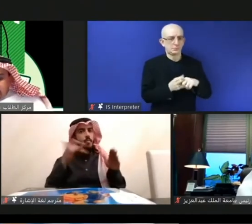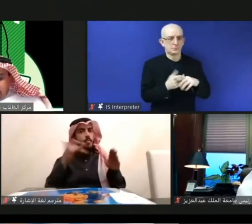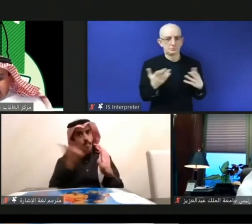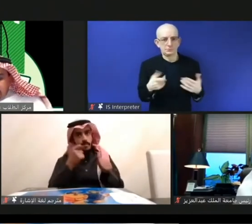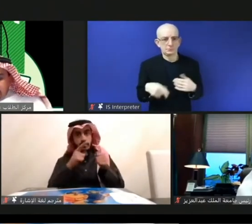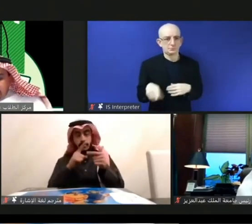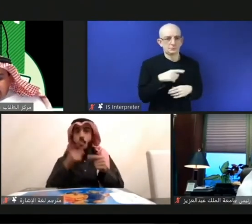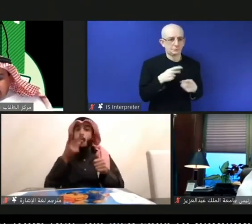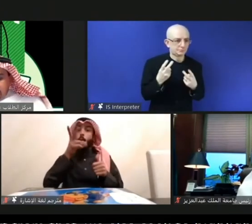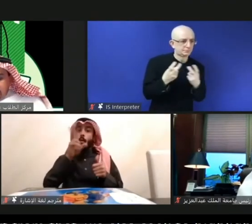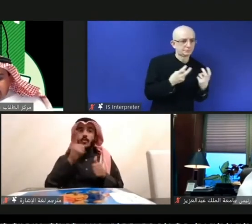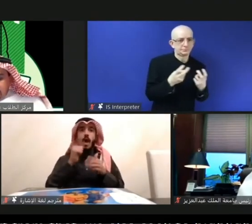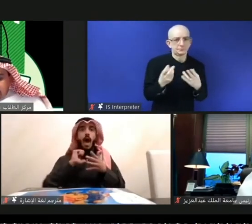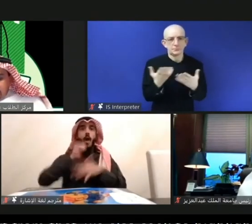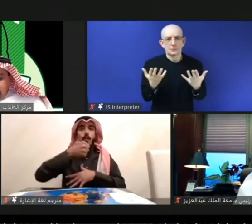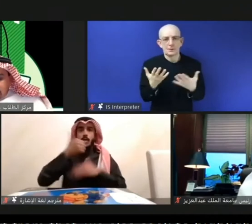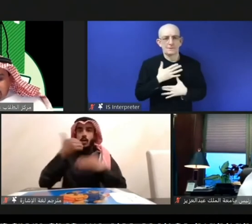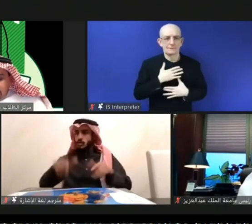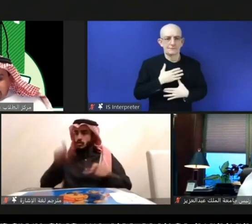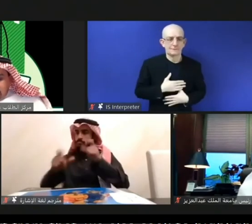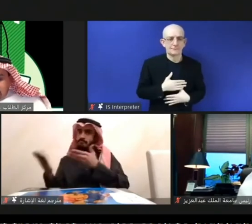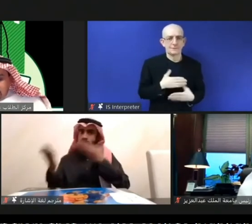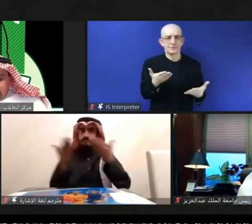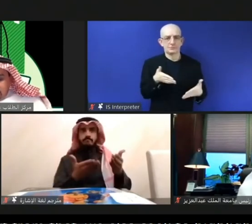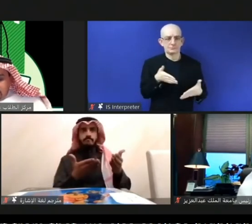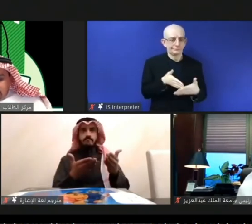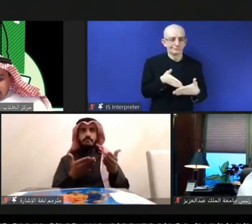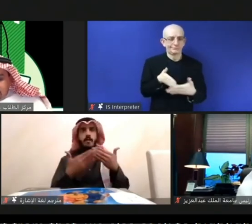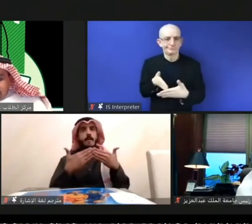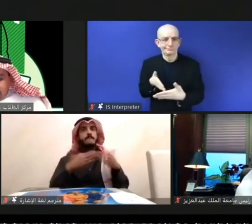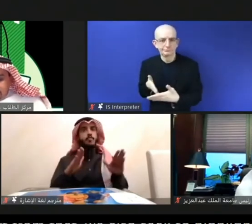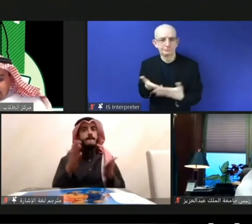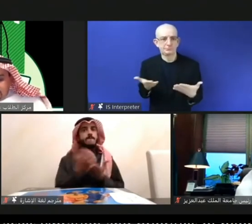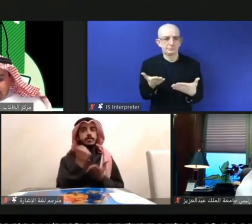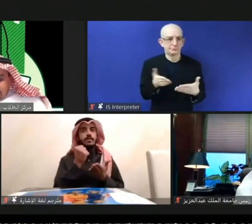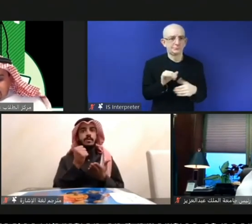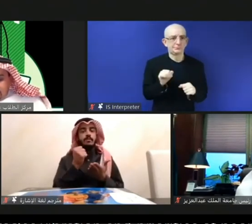disability in the Kingdom through our wide-scale research and study initiative.